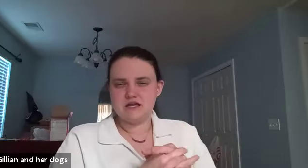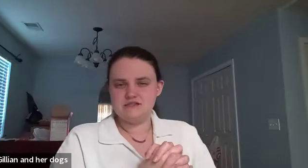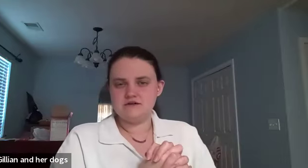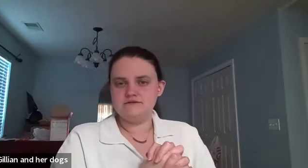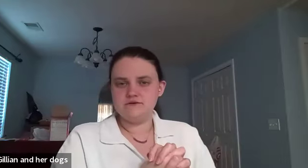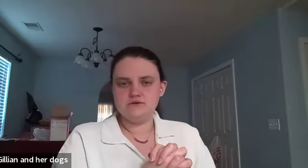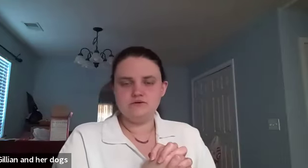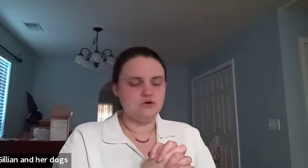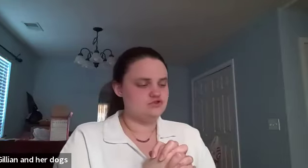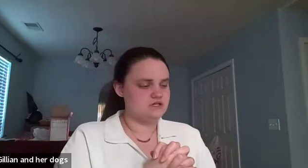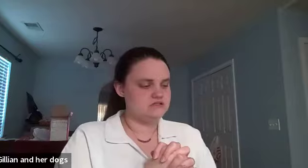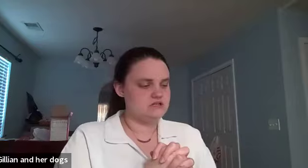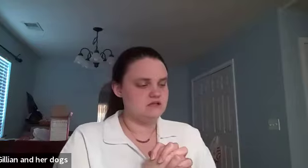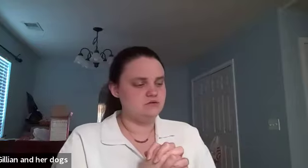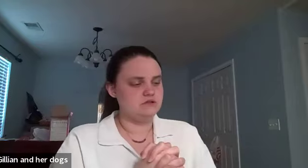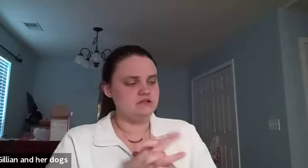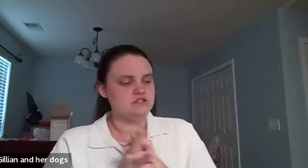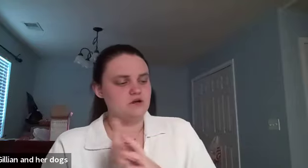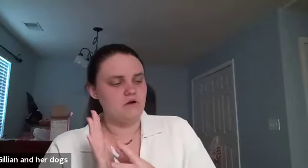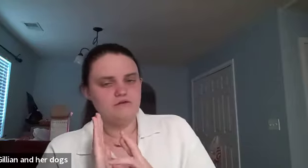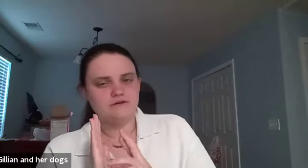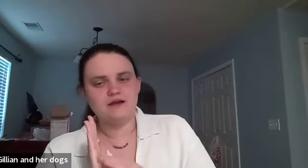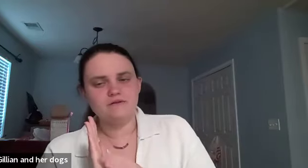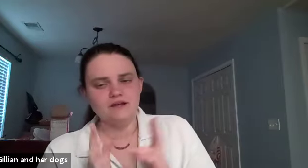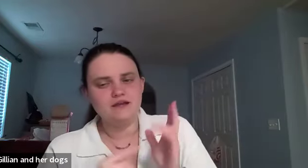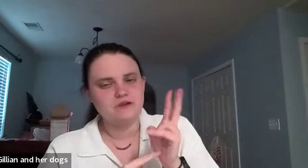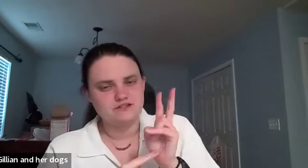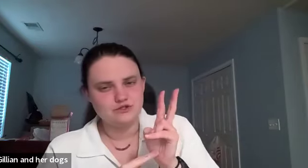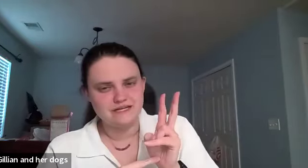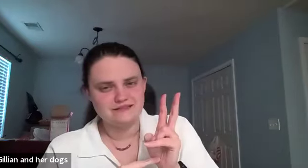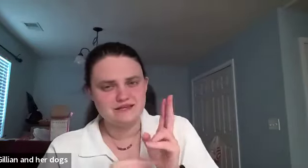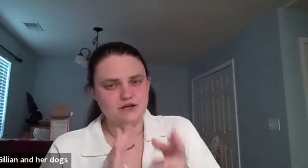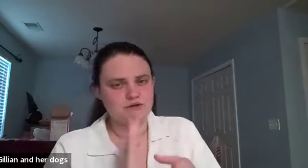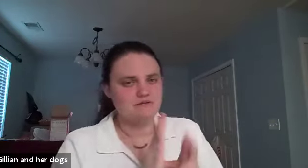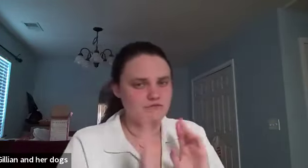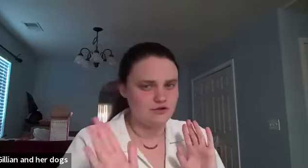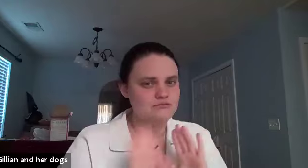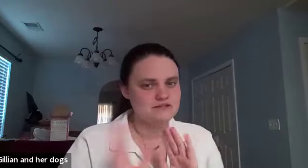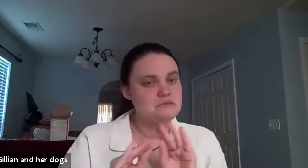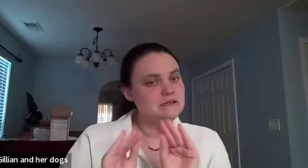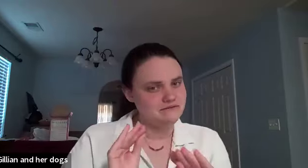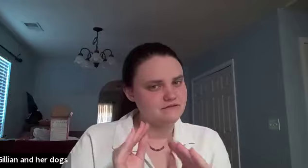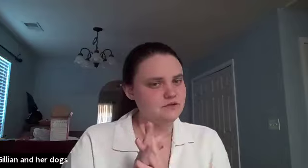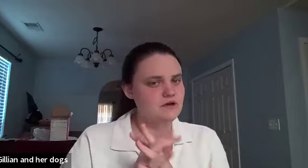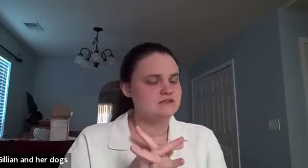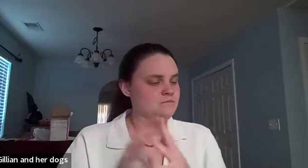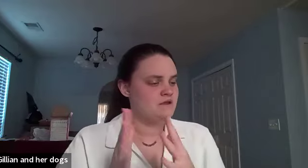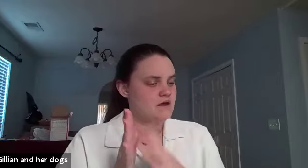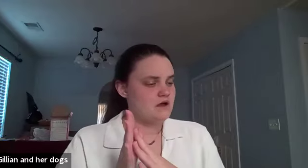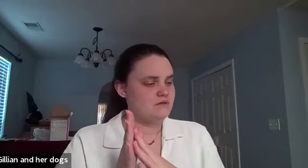signs of food or drinks that you would like to go over? I know we got 2 minutes and I know we didn't review. That's why I'm gonna leave it for you guys.